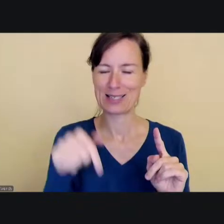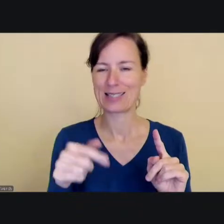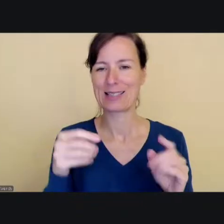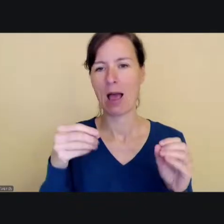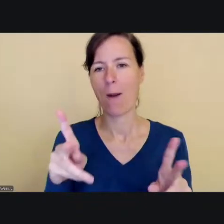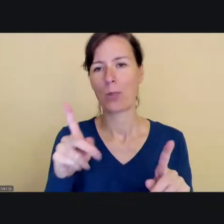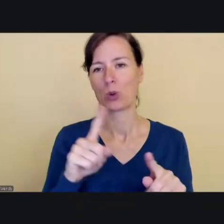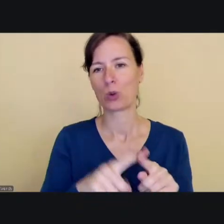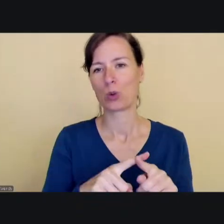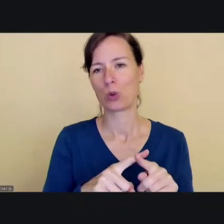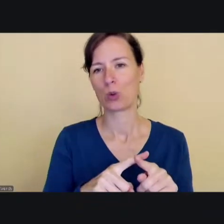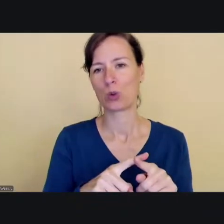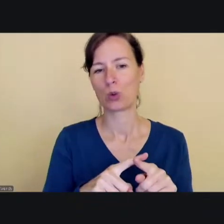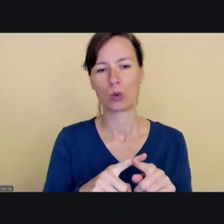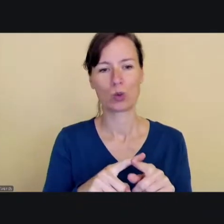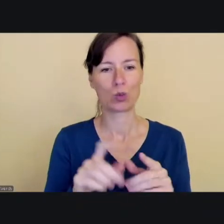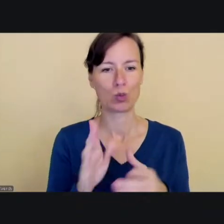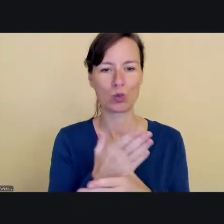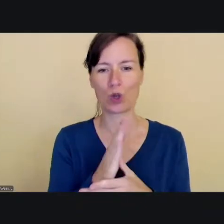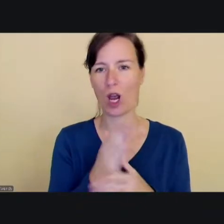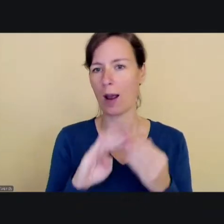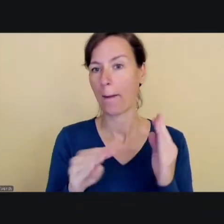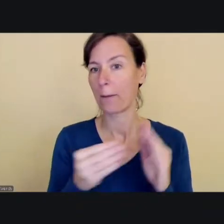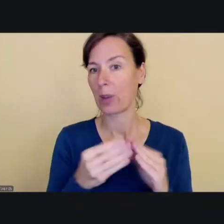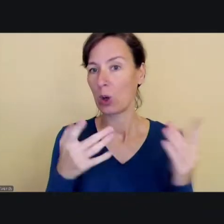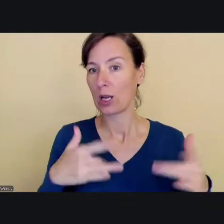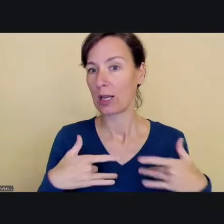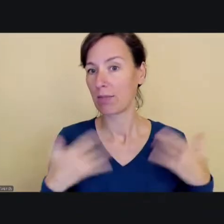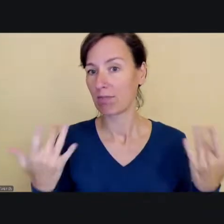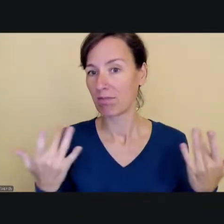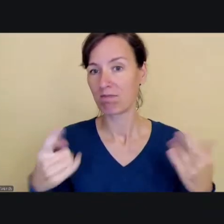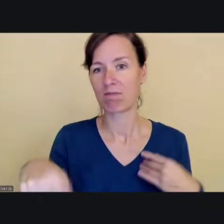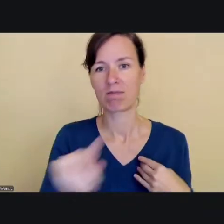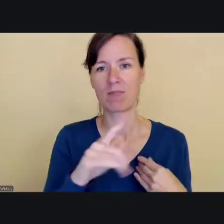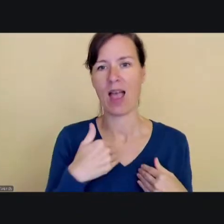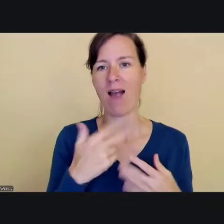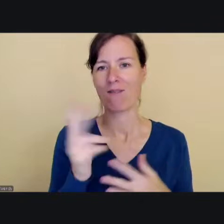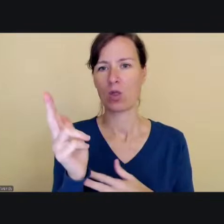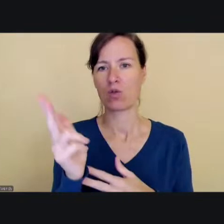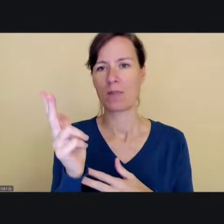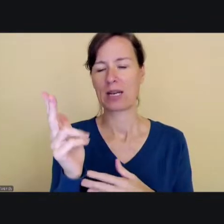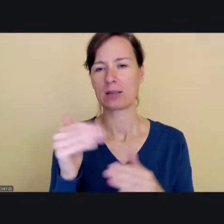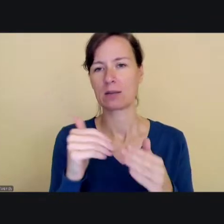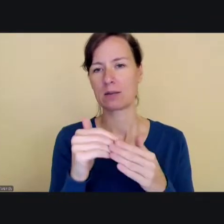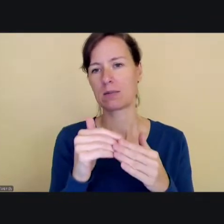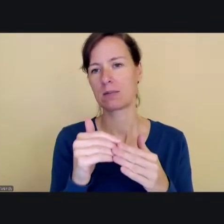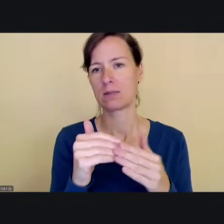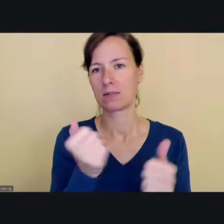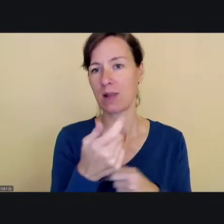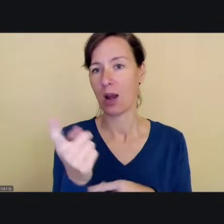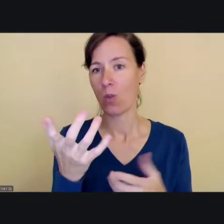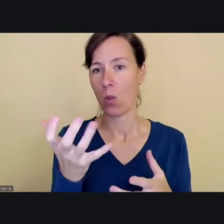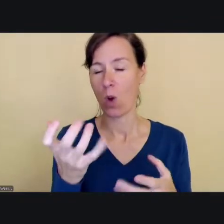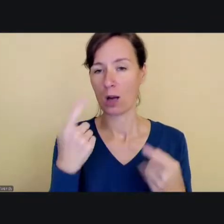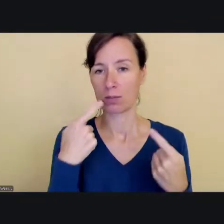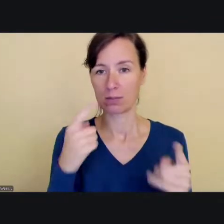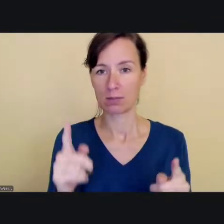community happenings, and each of you have up to 3 minutes. Would anyone like to kick it off?